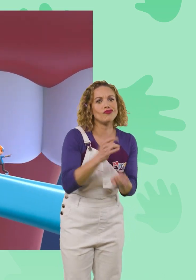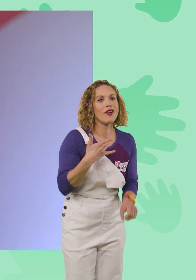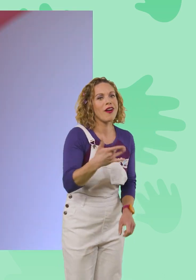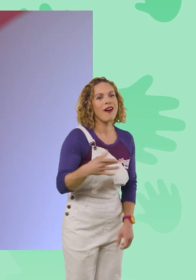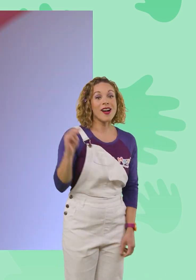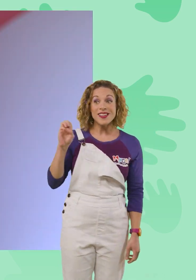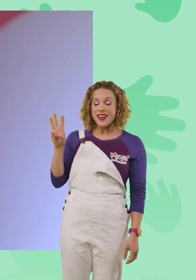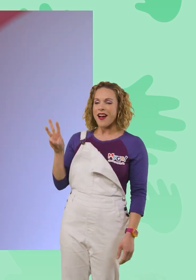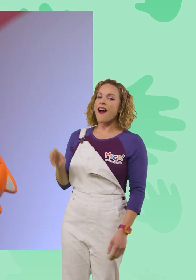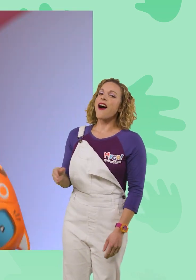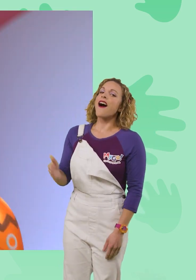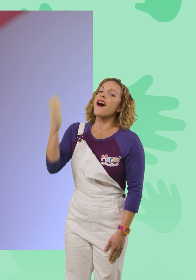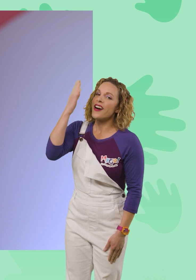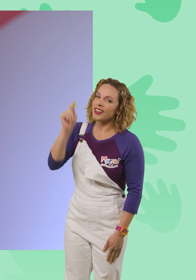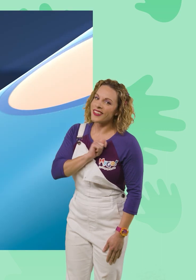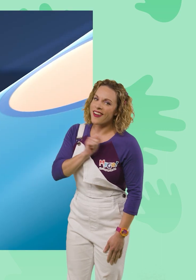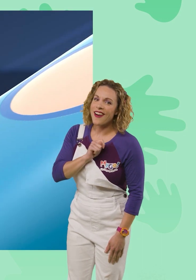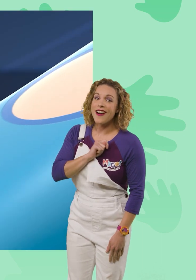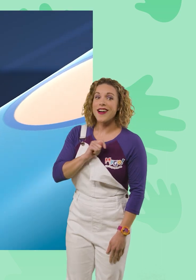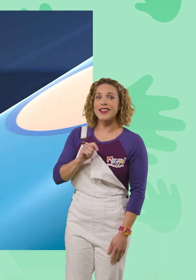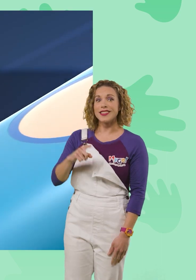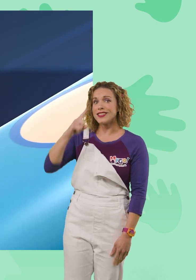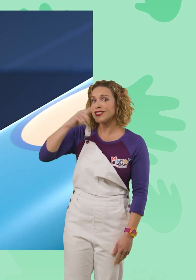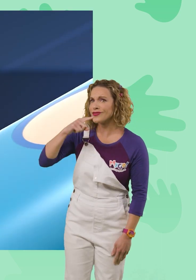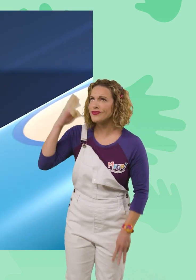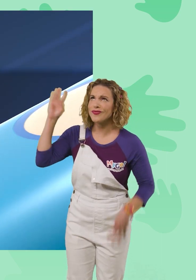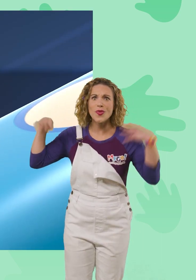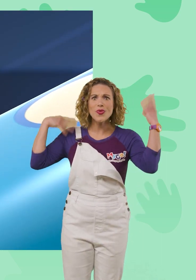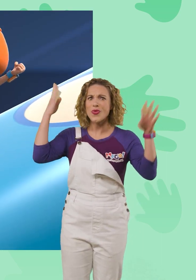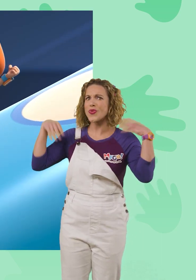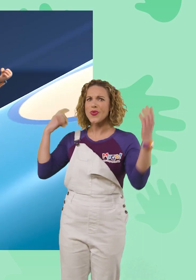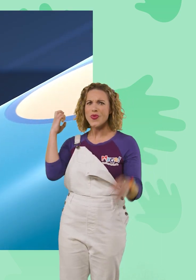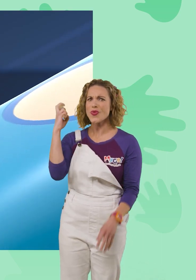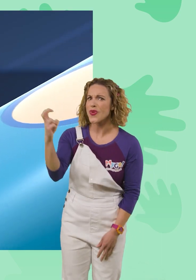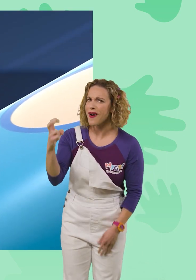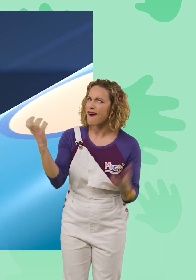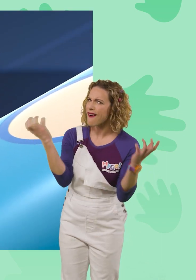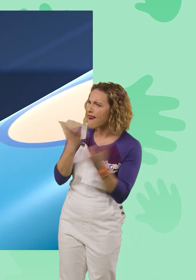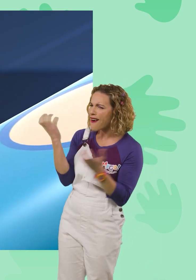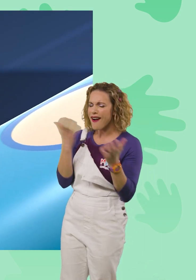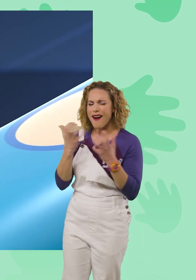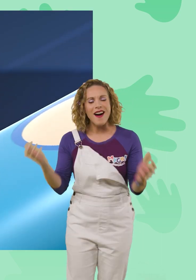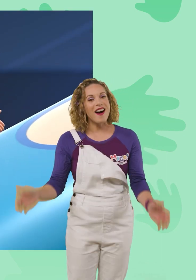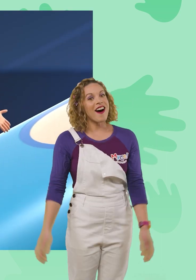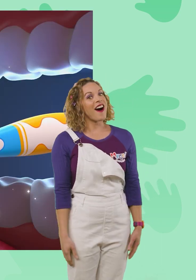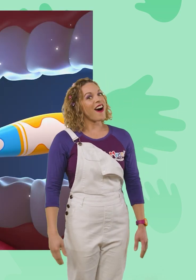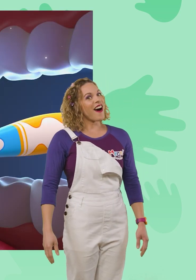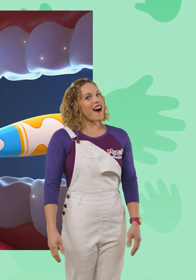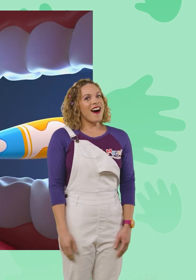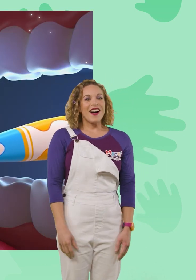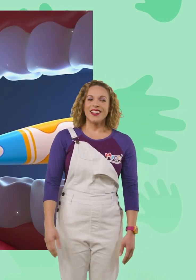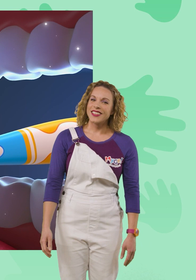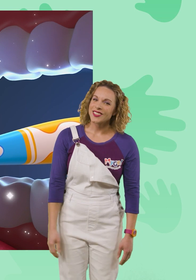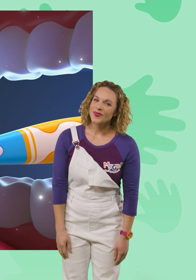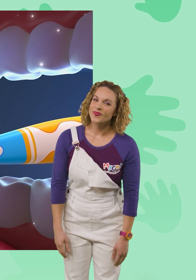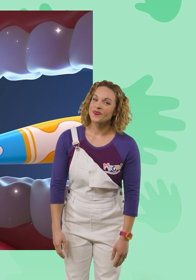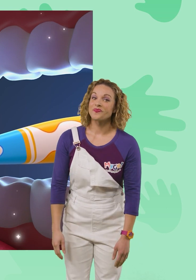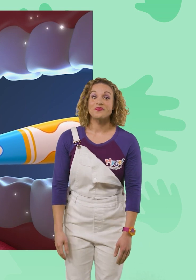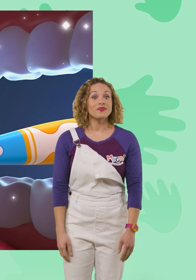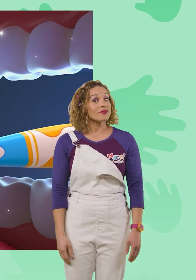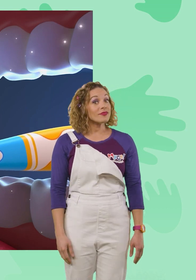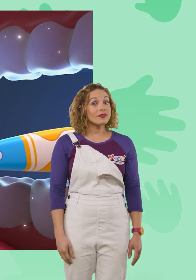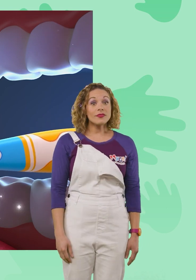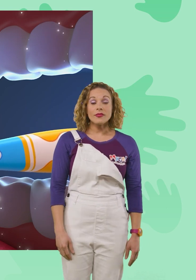work. I know, Tabs. Toothbrushing is a wild ride. Wow!